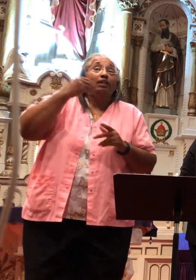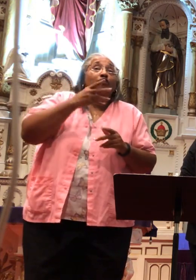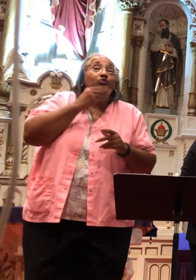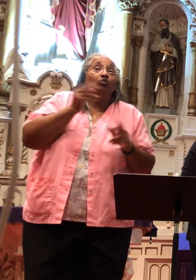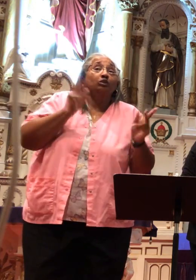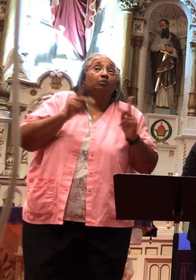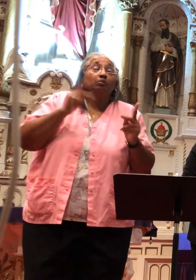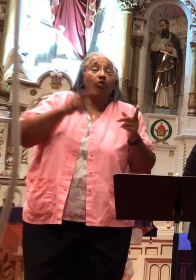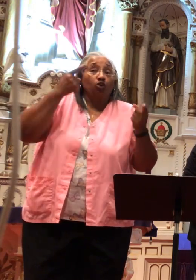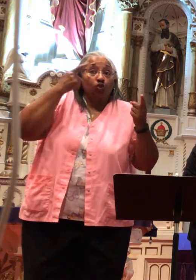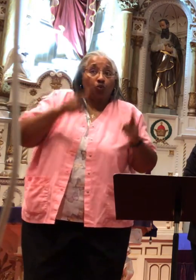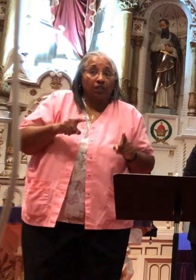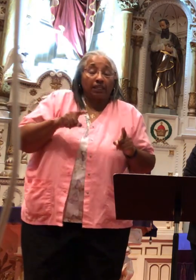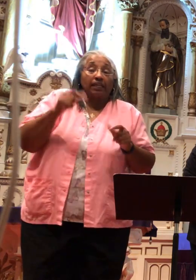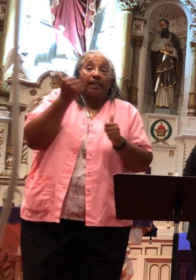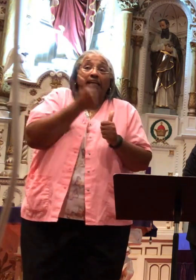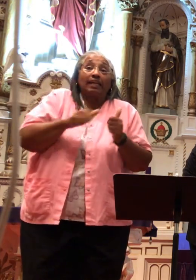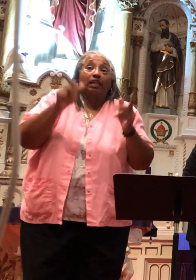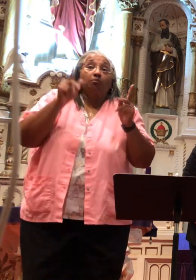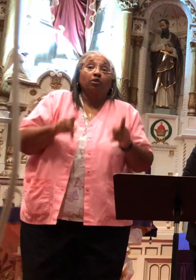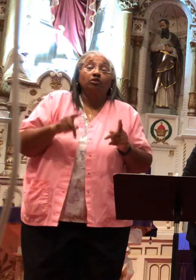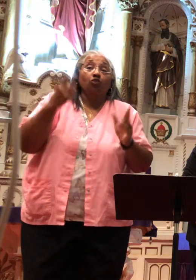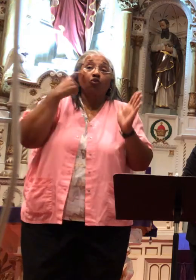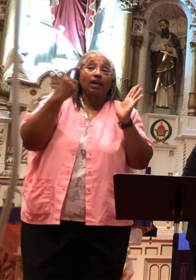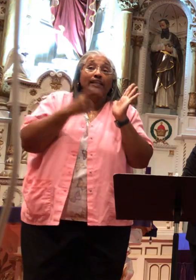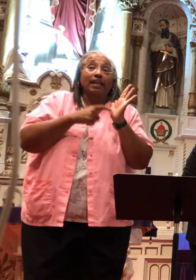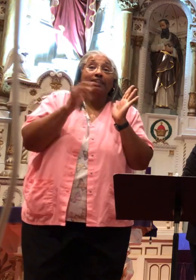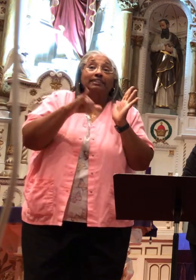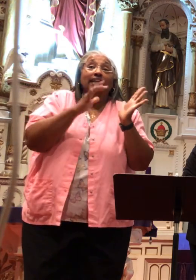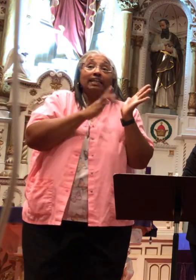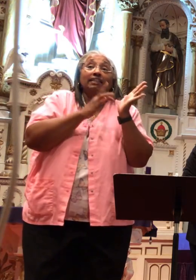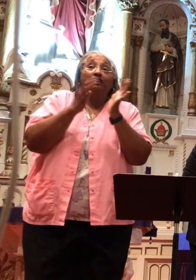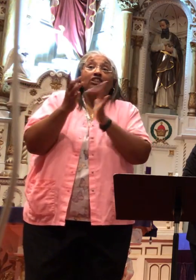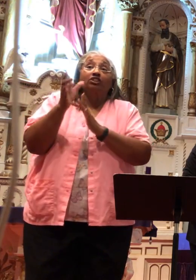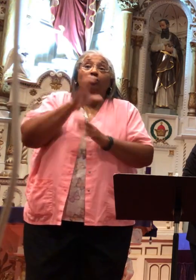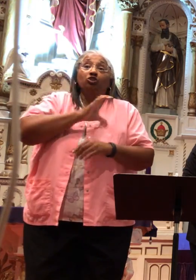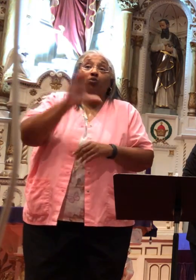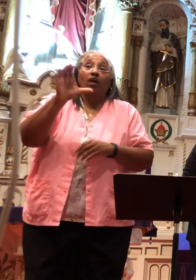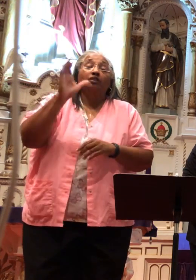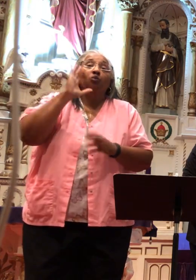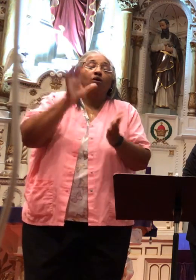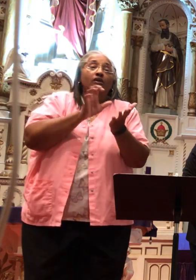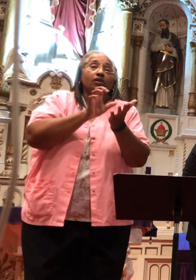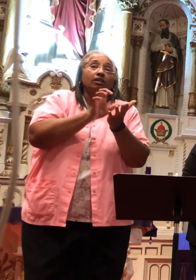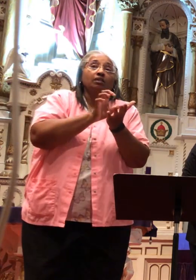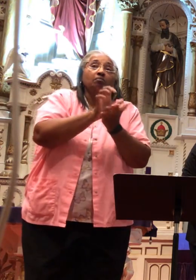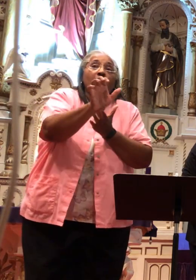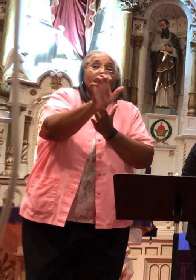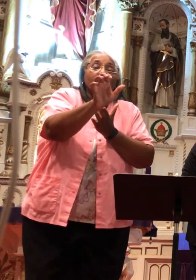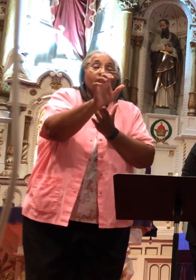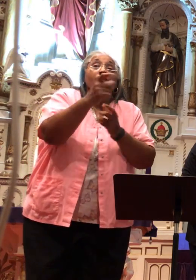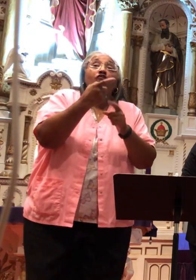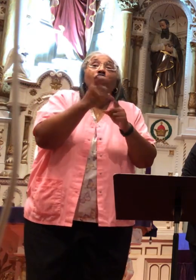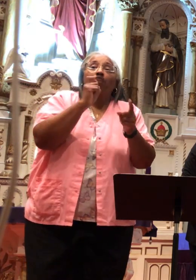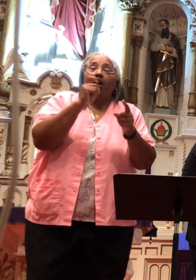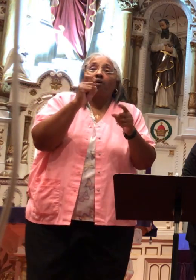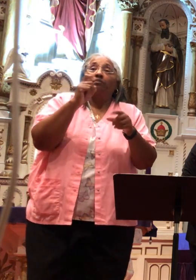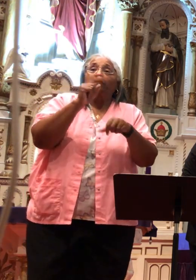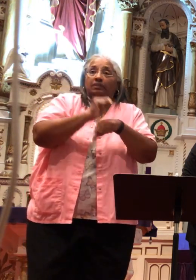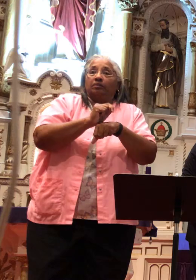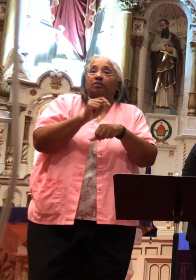that if anyone acknowledged him as the Christ, he would be expelled from the synagogue. For this reason, his